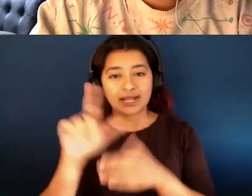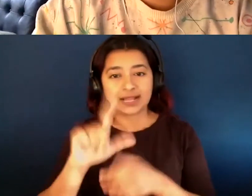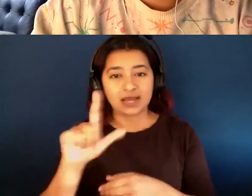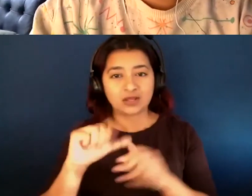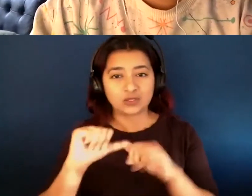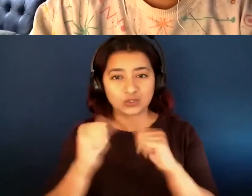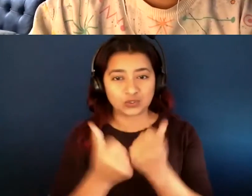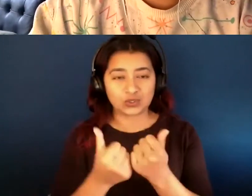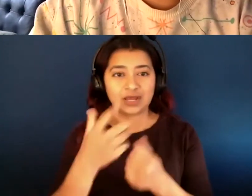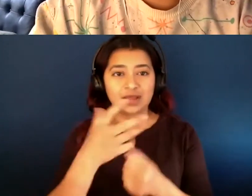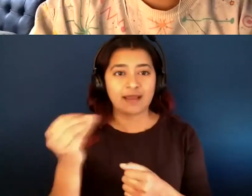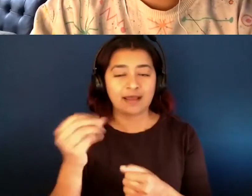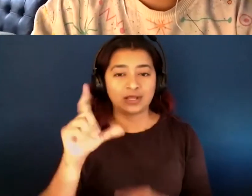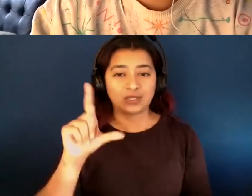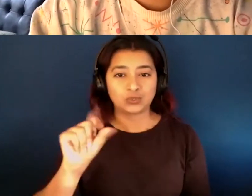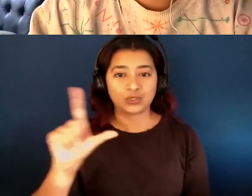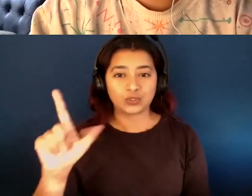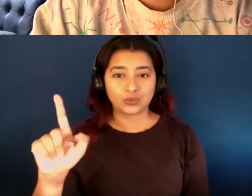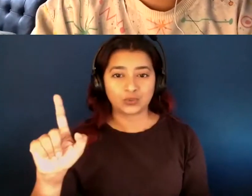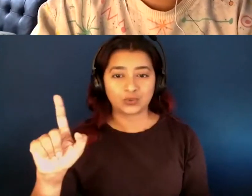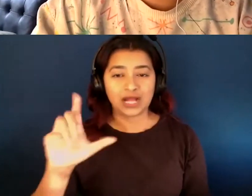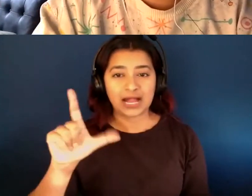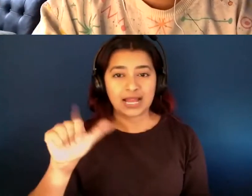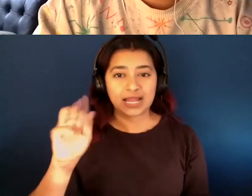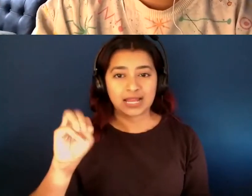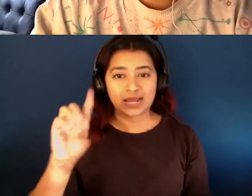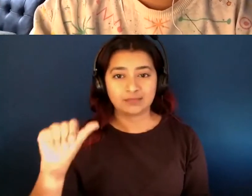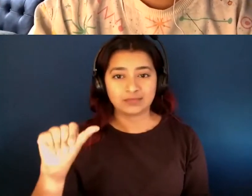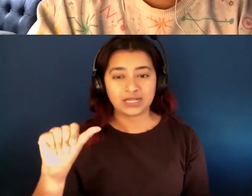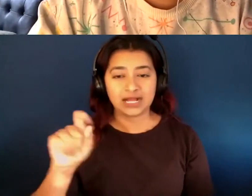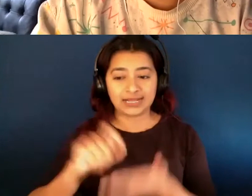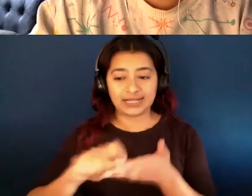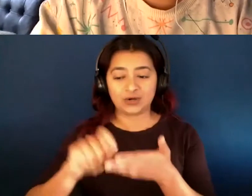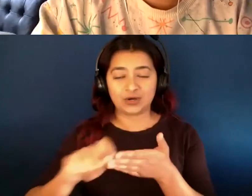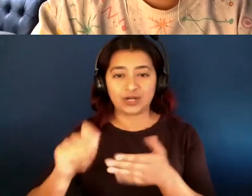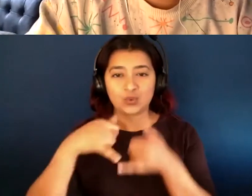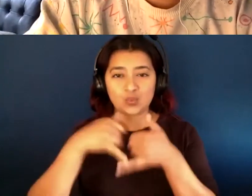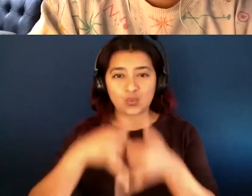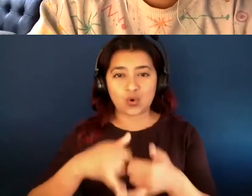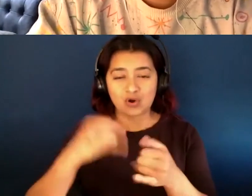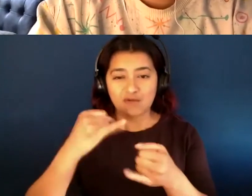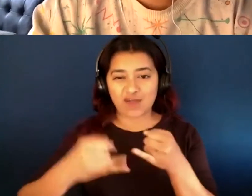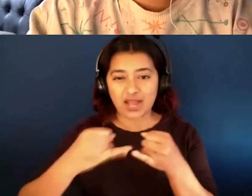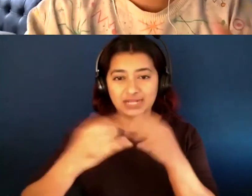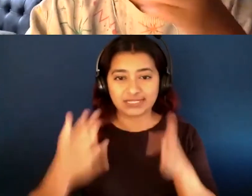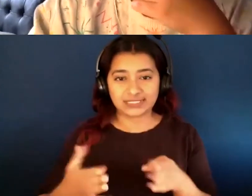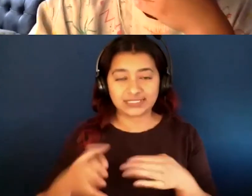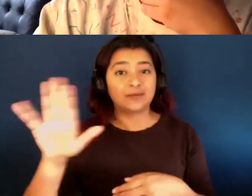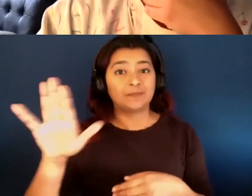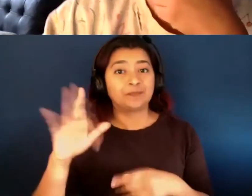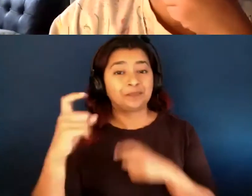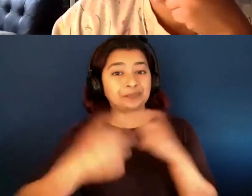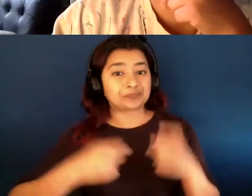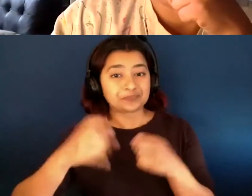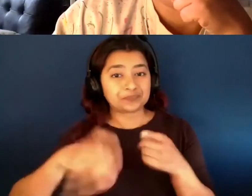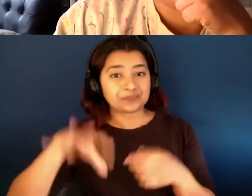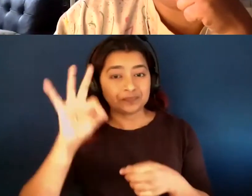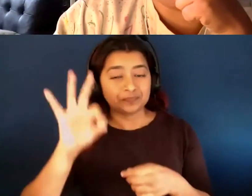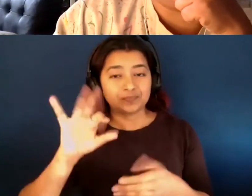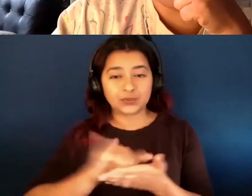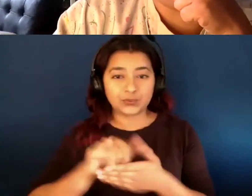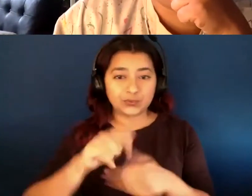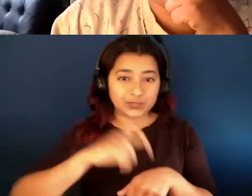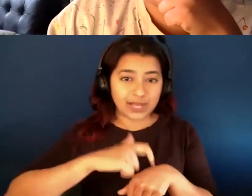and a 2021 Lambda Literary Award finalist. Their contributions are found in the New York